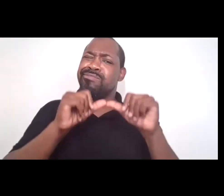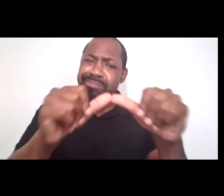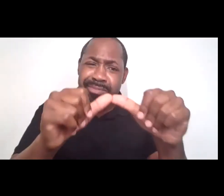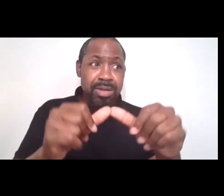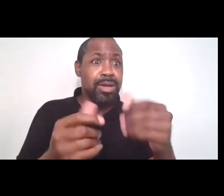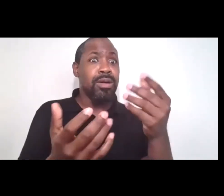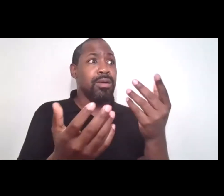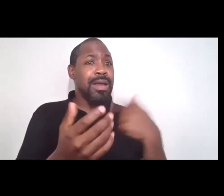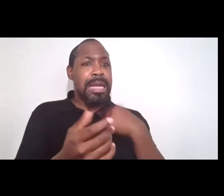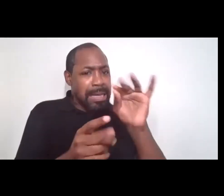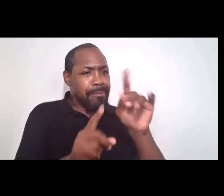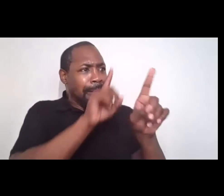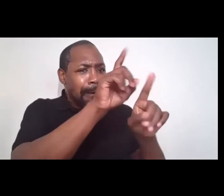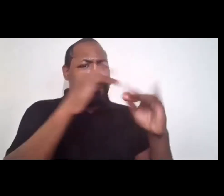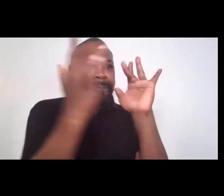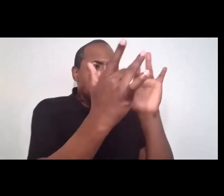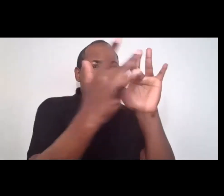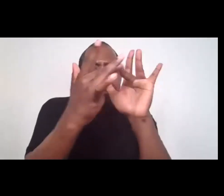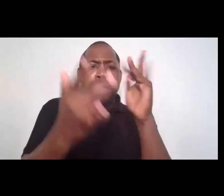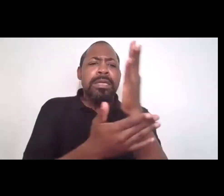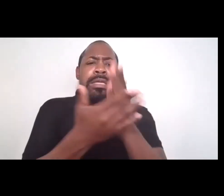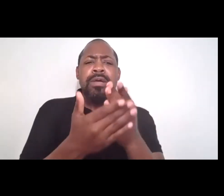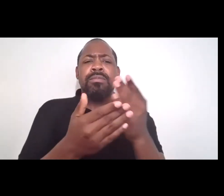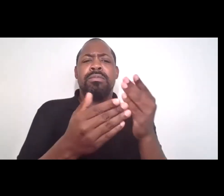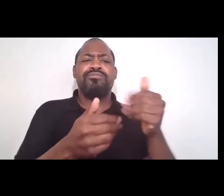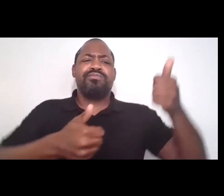in place where we can actually maintain that project and keep that going.